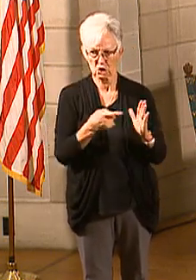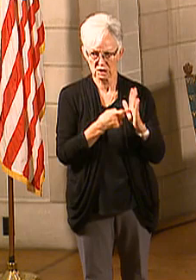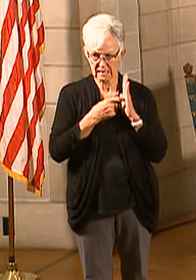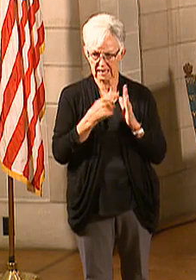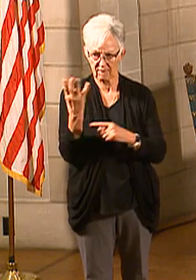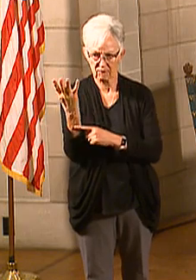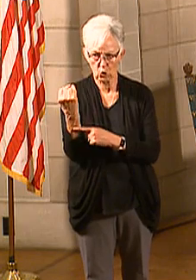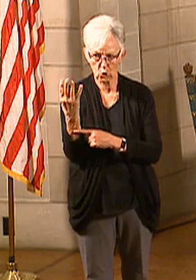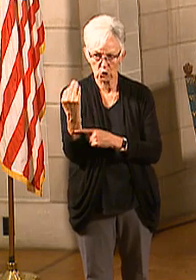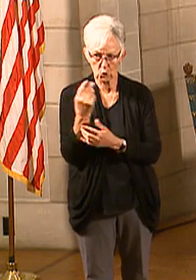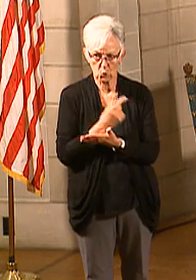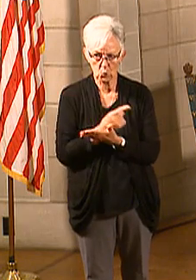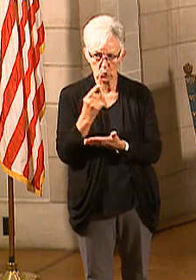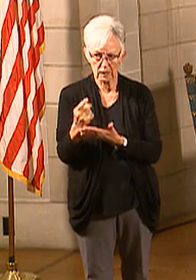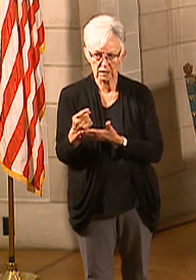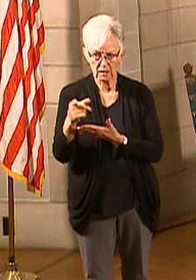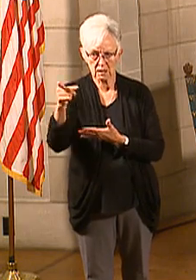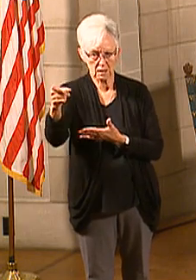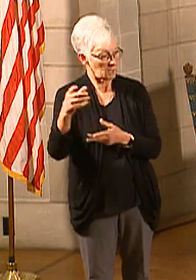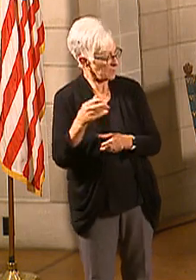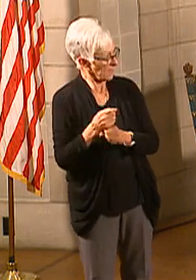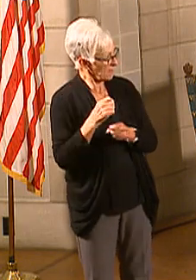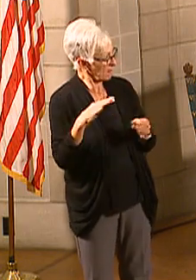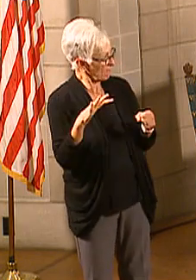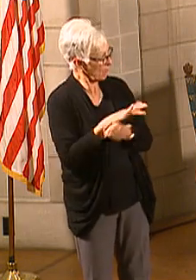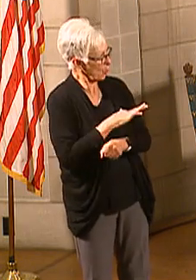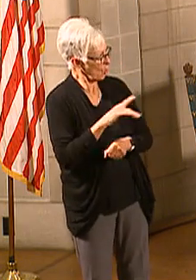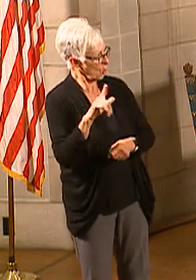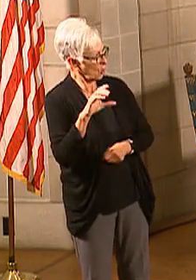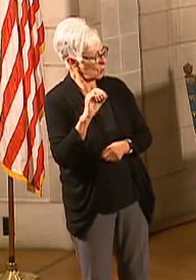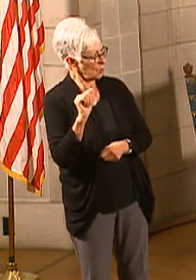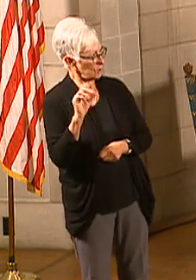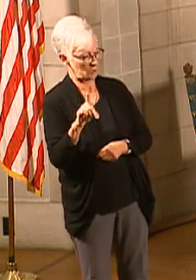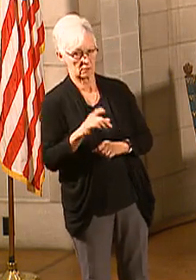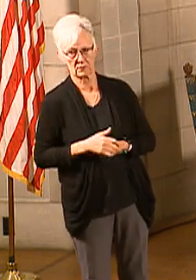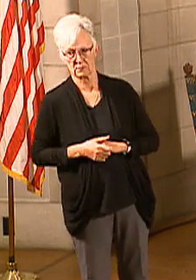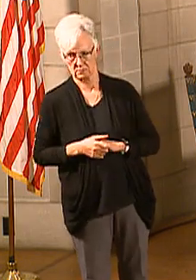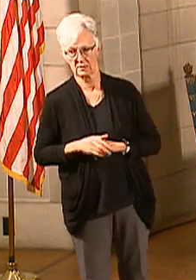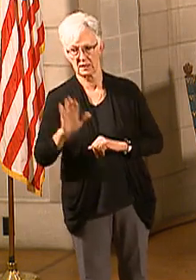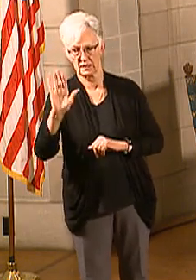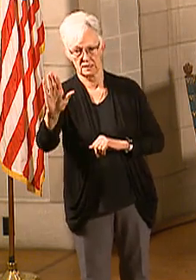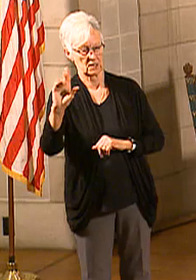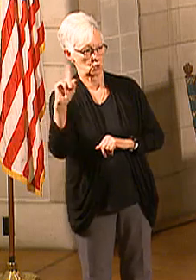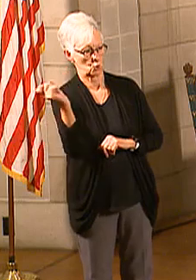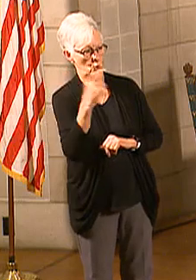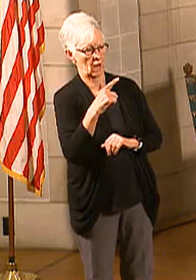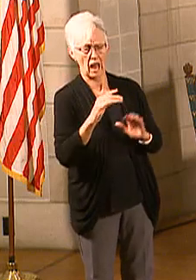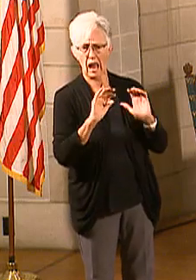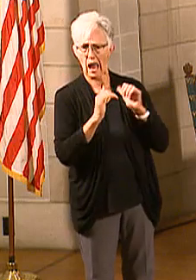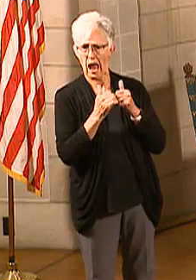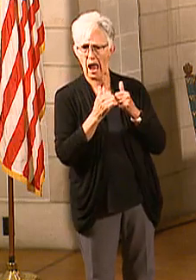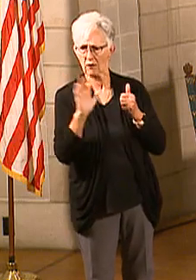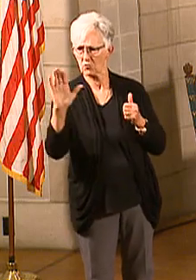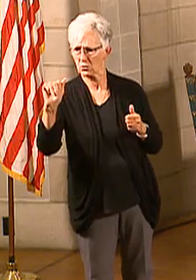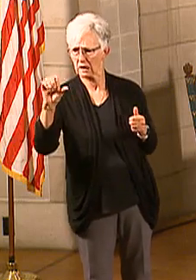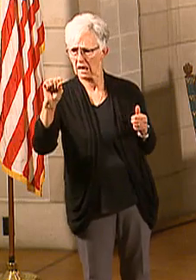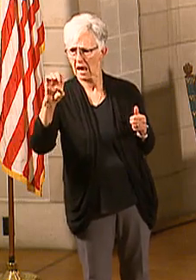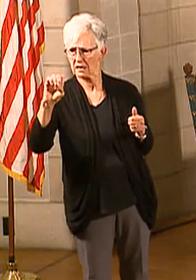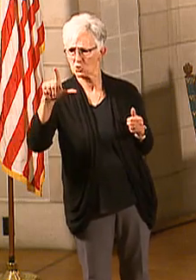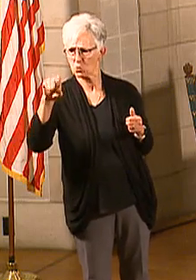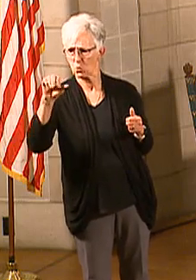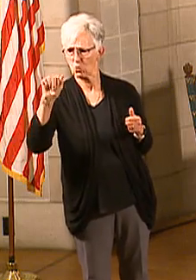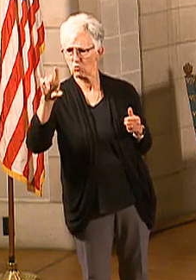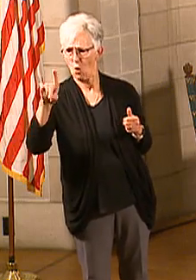they get a full caseload after 14 weeks, or you get a So, supplemental? repeat the question again. The question is, how does the caseload get ramped